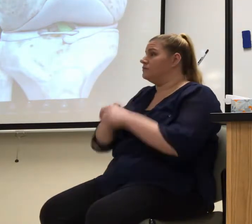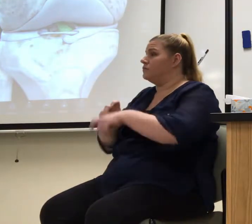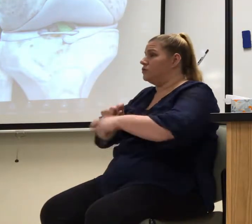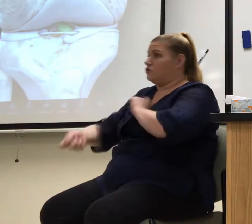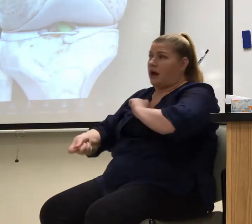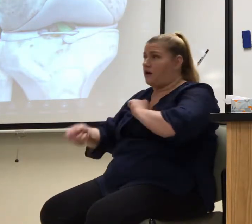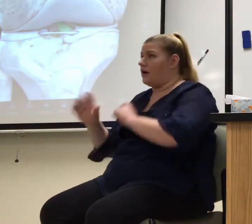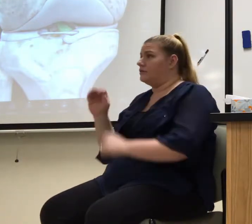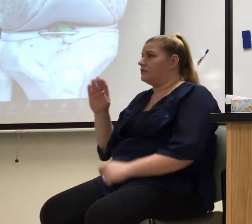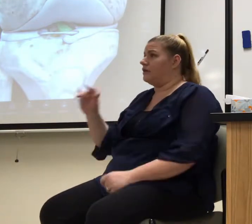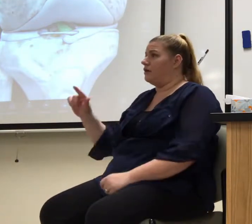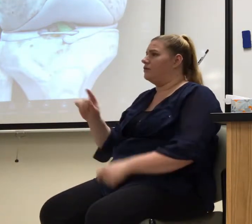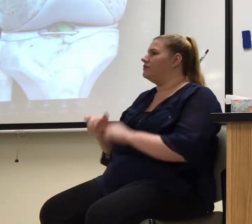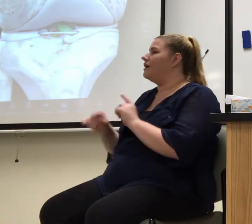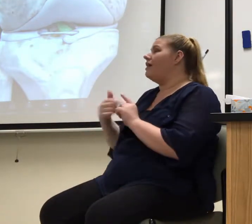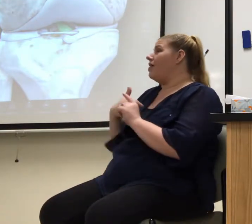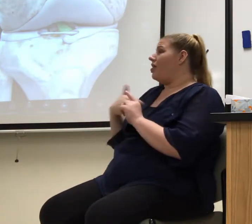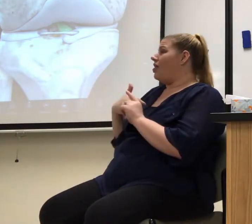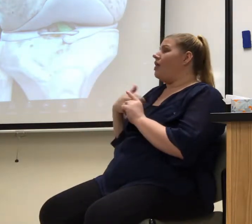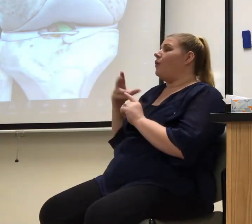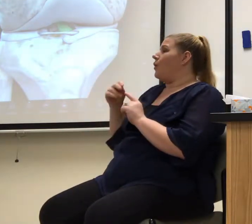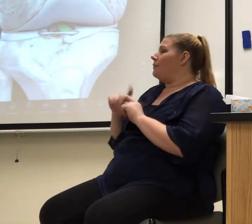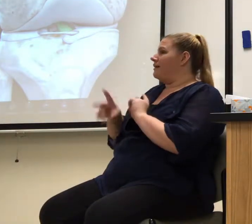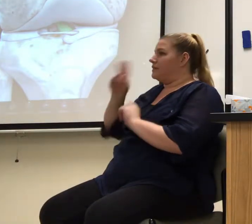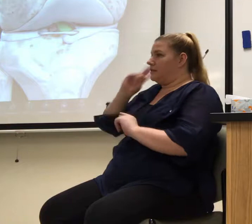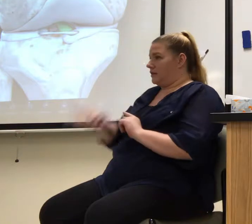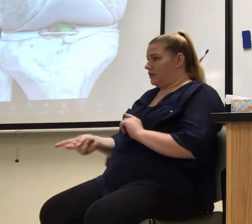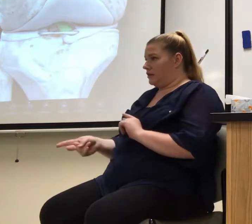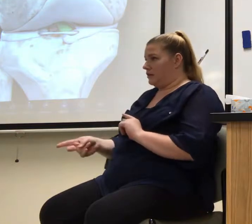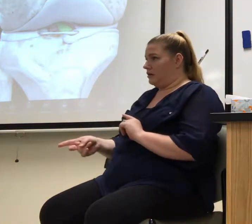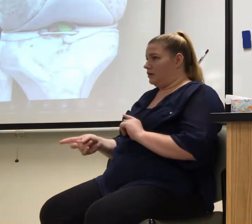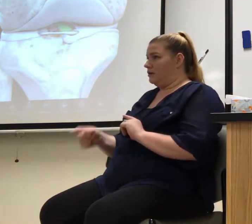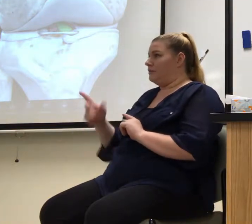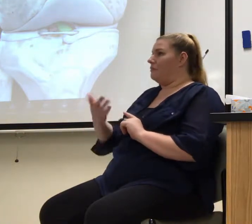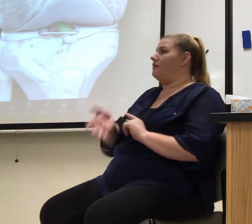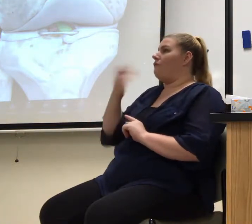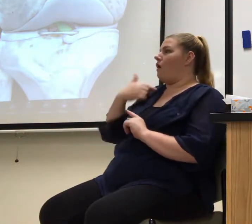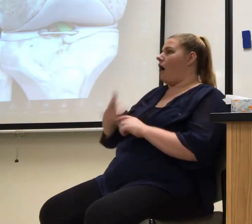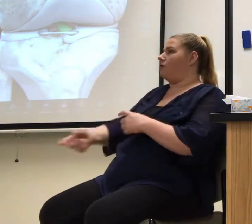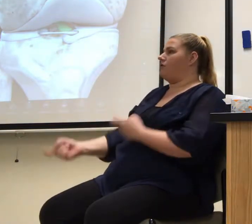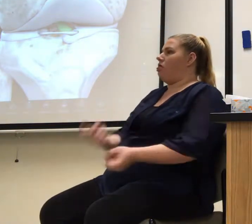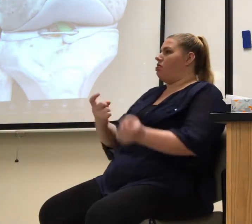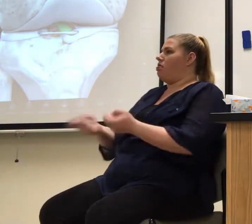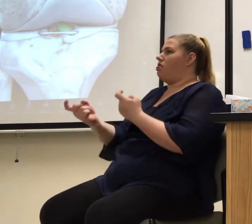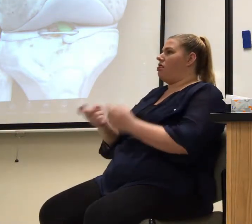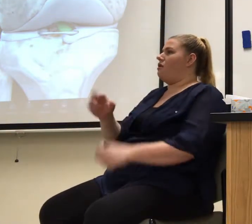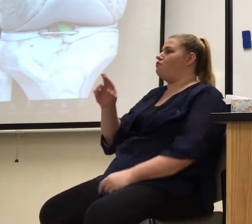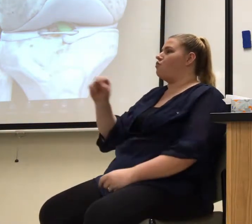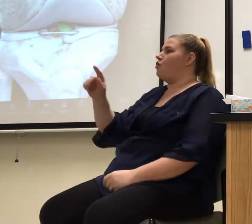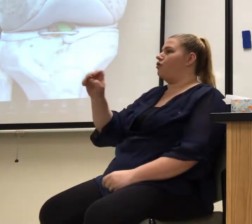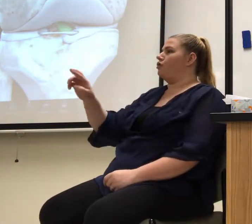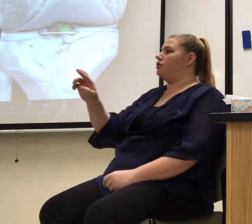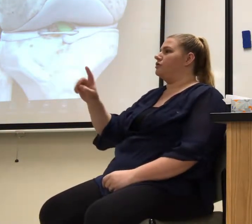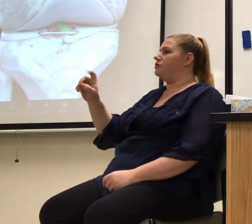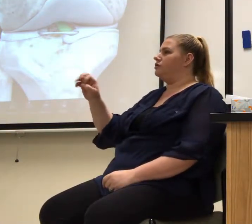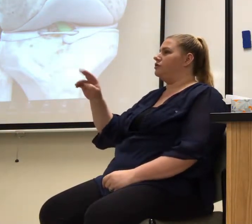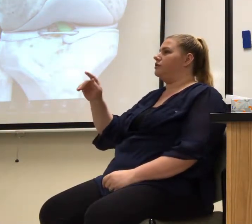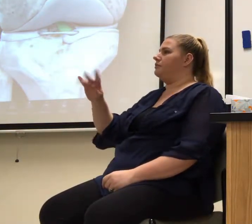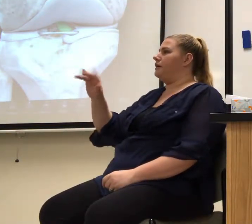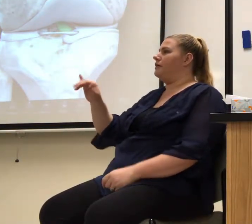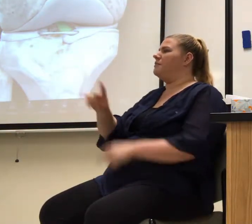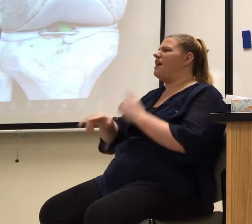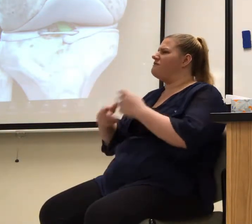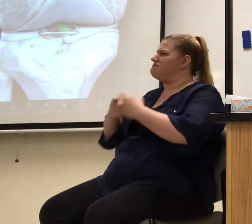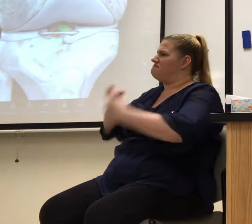like? What you've seen? Well, I used to play roller derby, so they had a really hard time going laterally. Yeah,